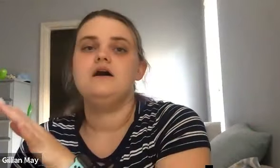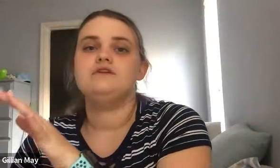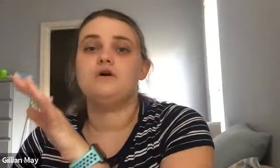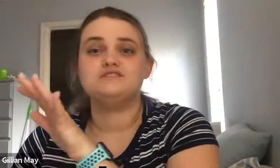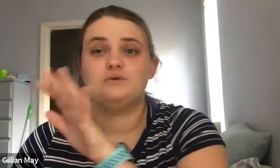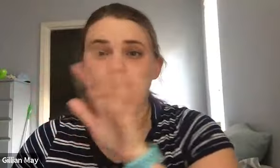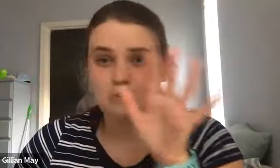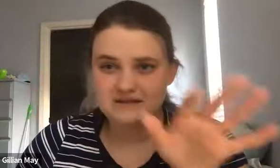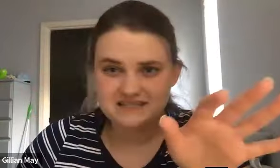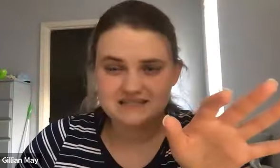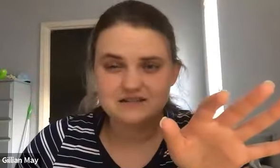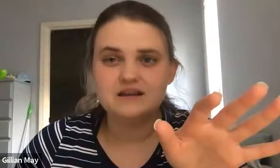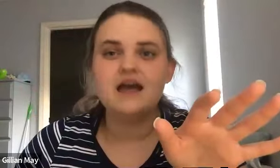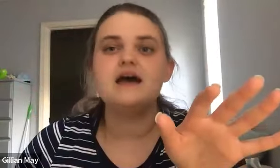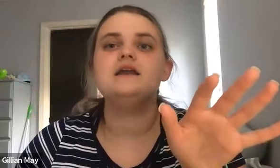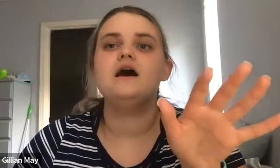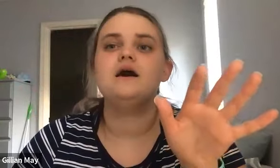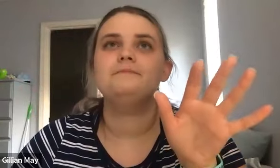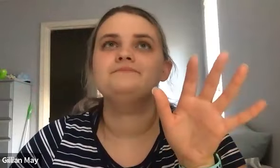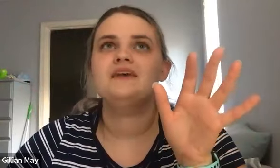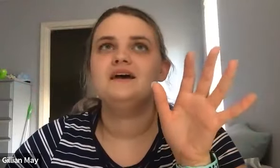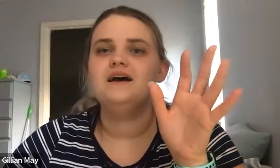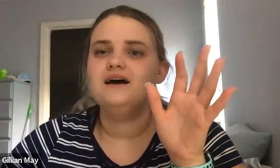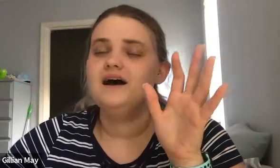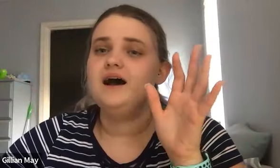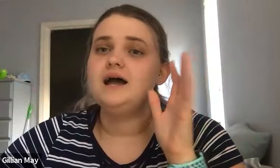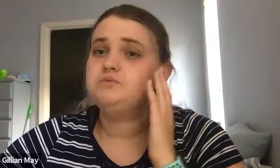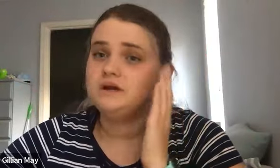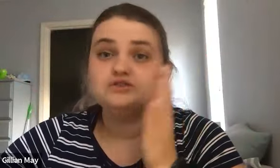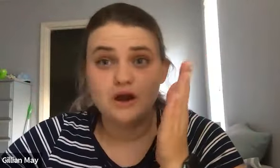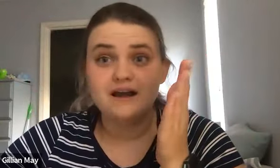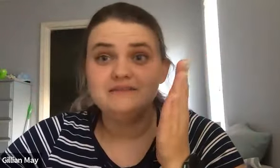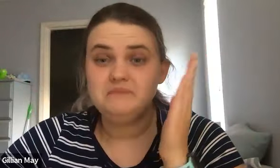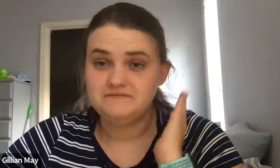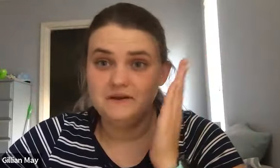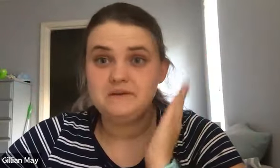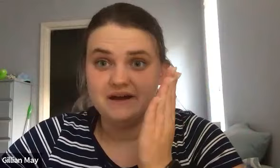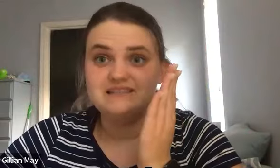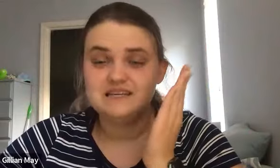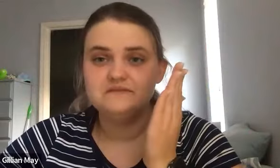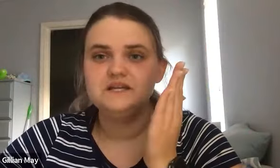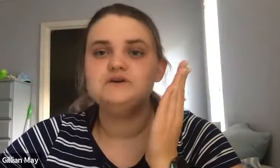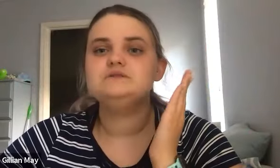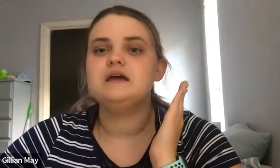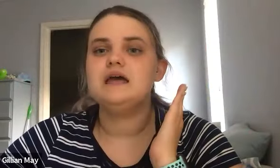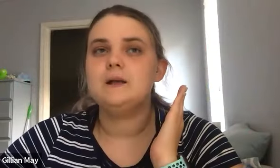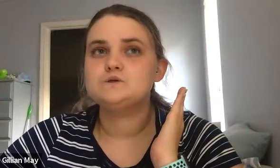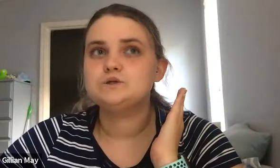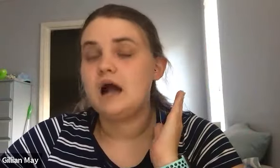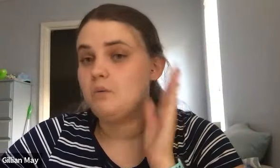There are also old quizzes to look at. I will try my very best to get videos. I won't